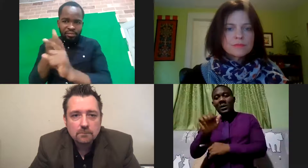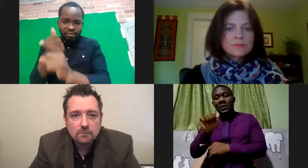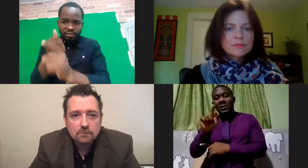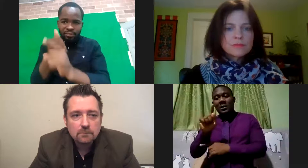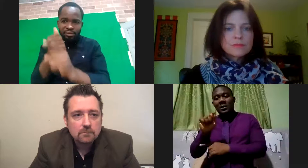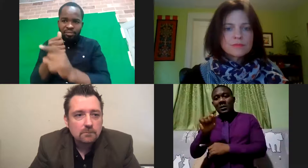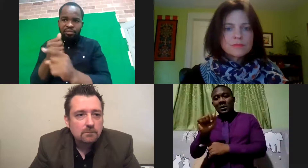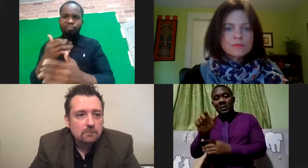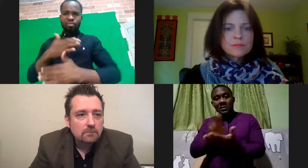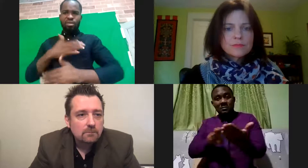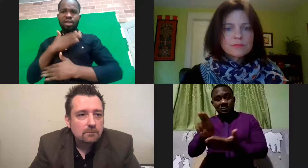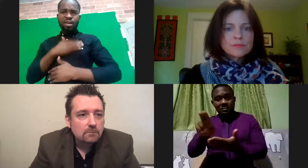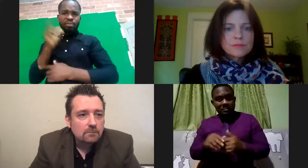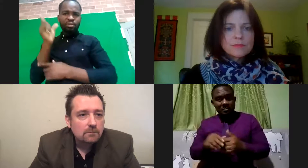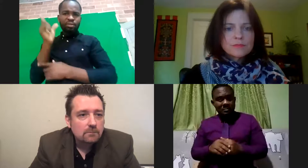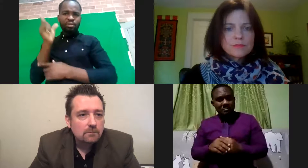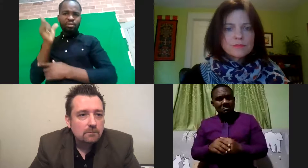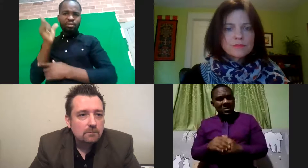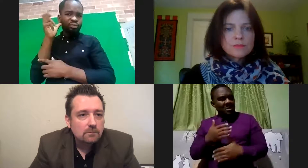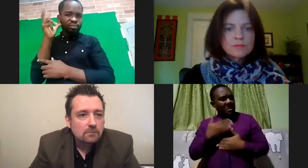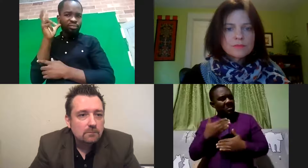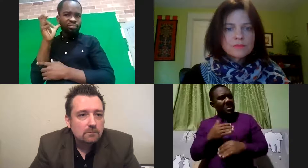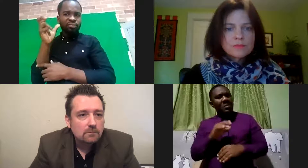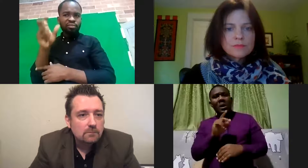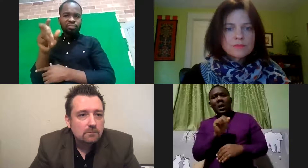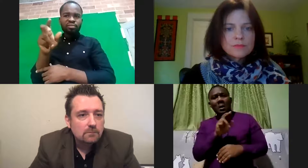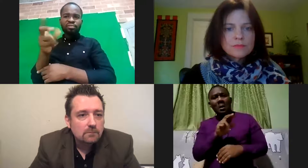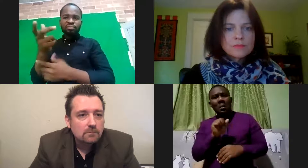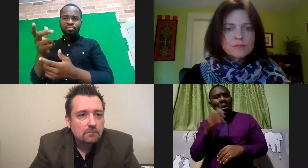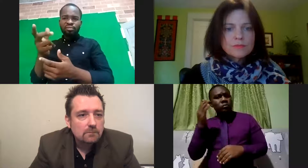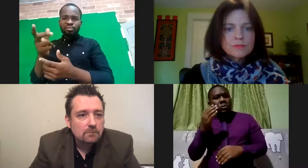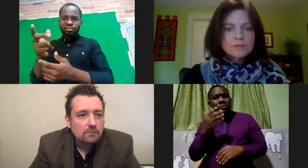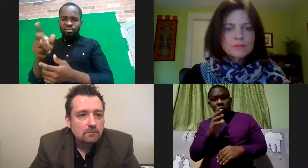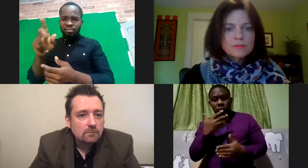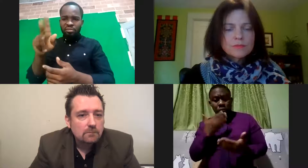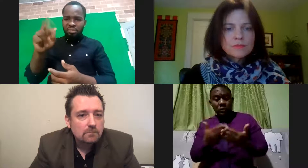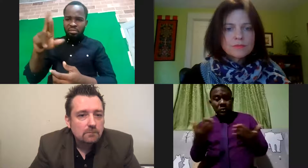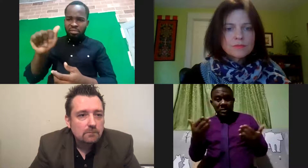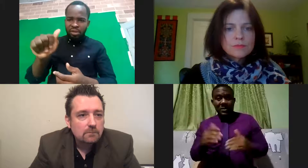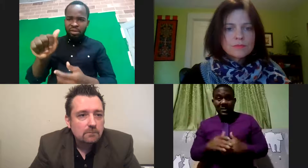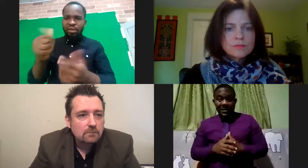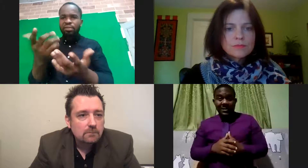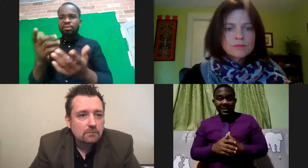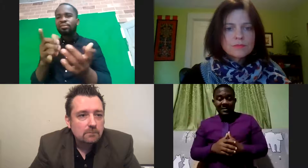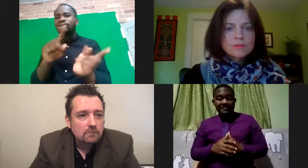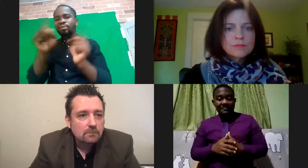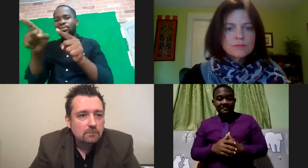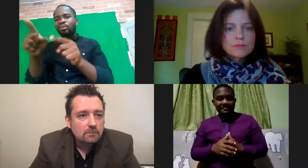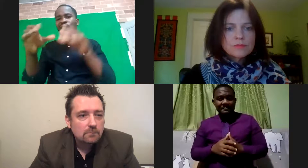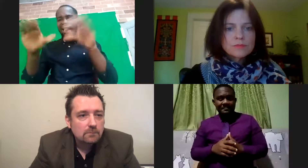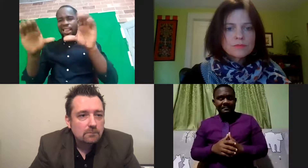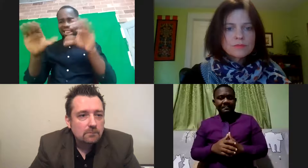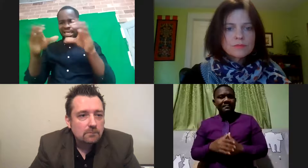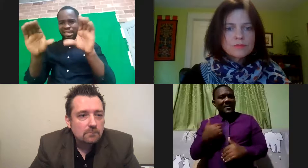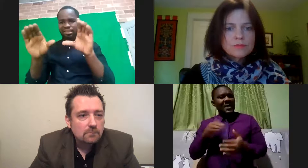hear Mark Bride presenting. I was in class, so I joined late, but I'll be with you